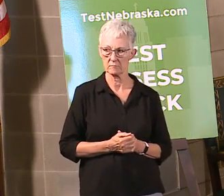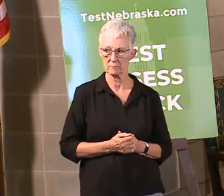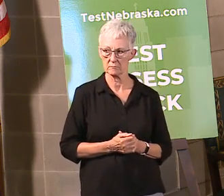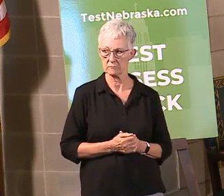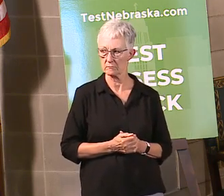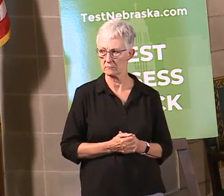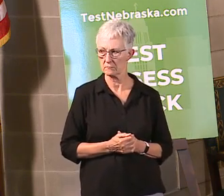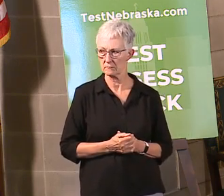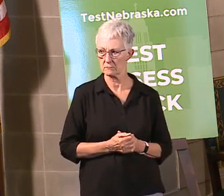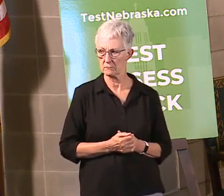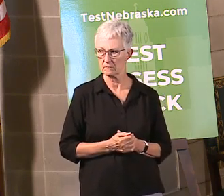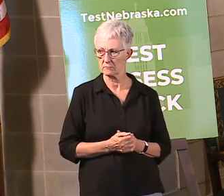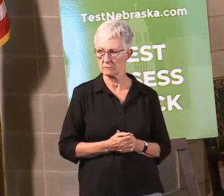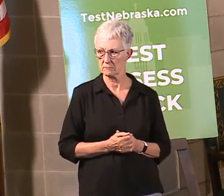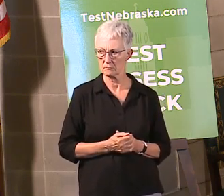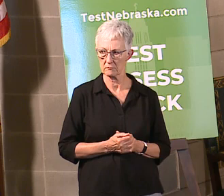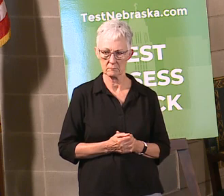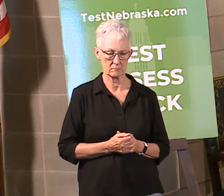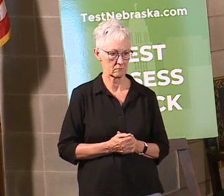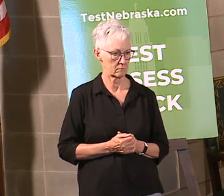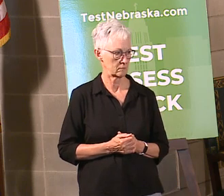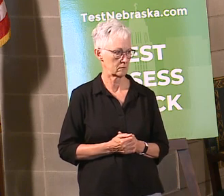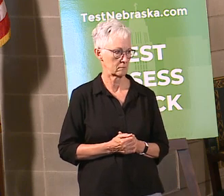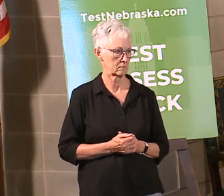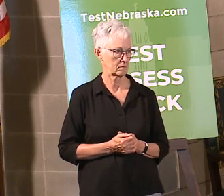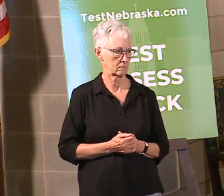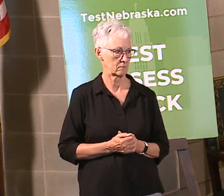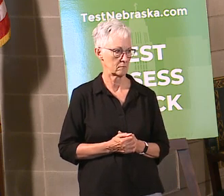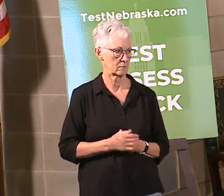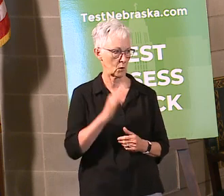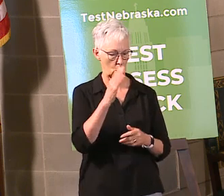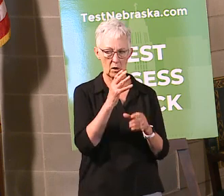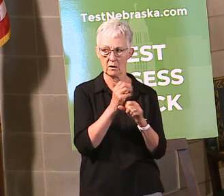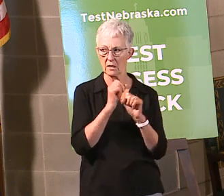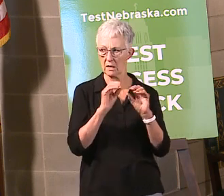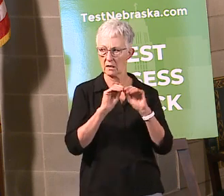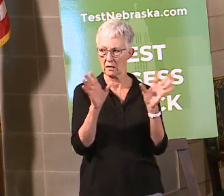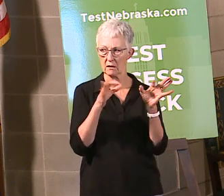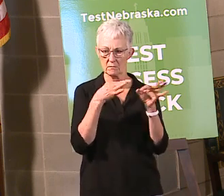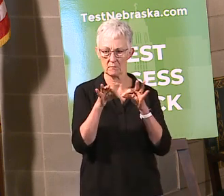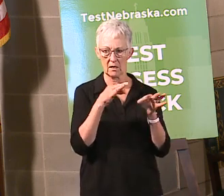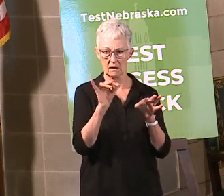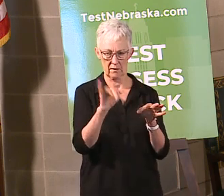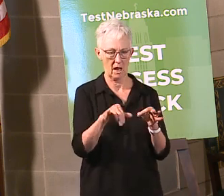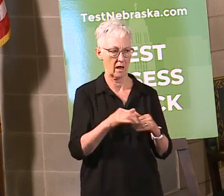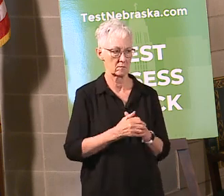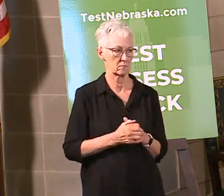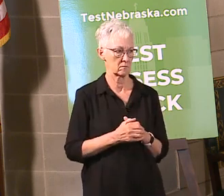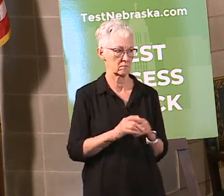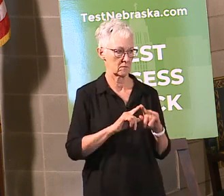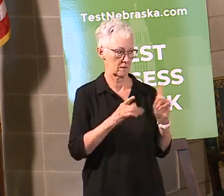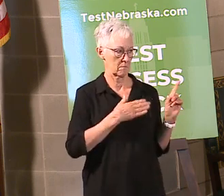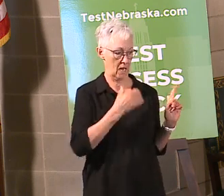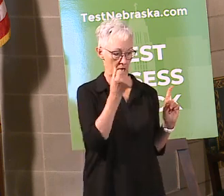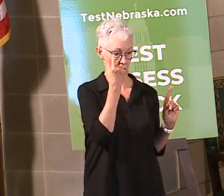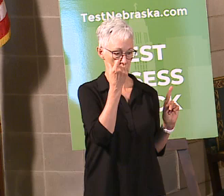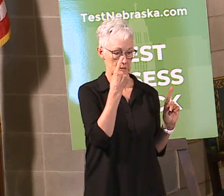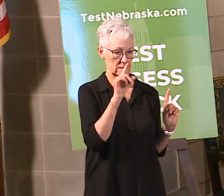The second time they said, well, it's 72 business hours. We'll get a clarification on that, exactly what the turnaround, my understanding was 72 hours,